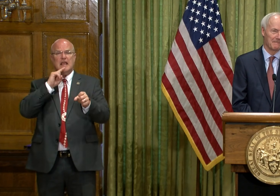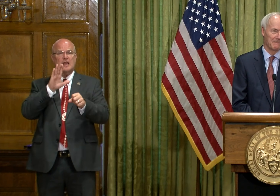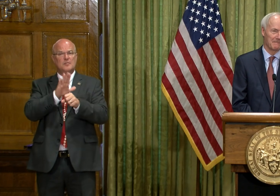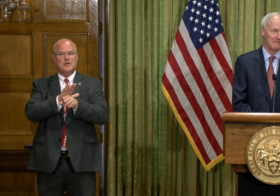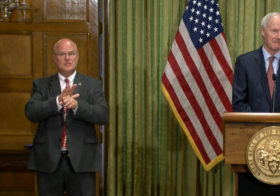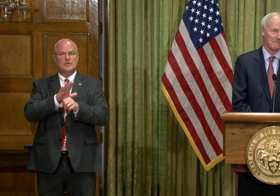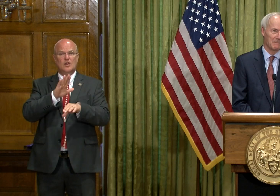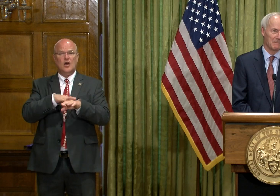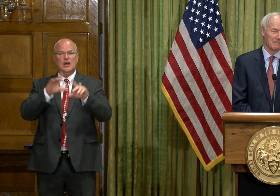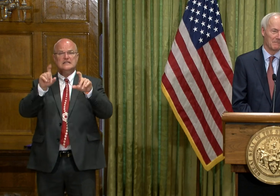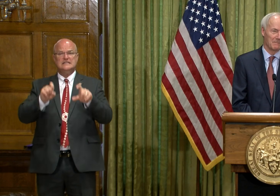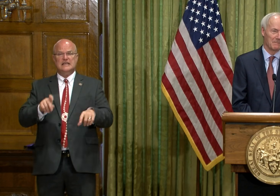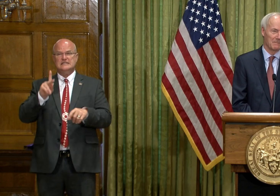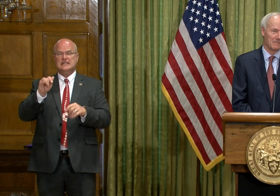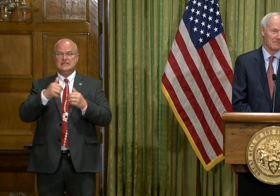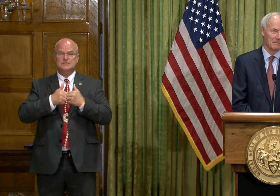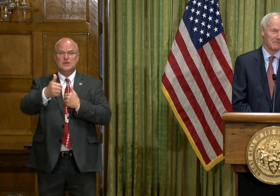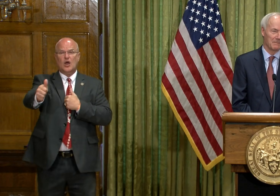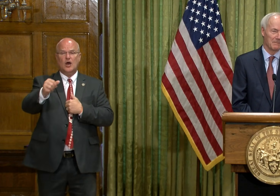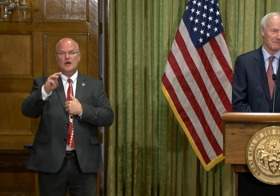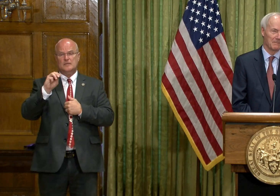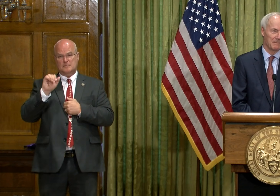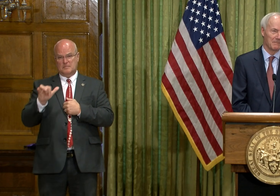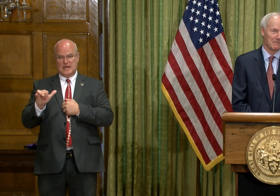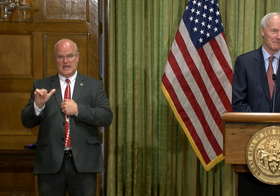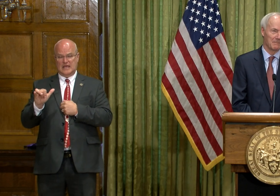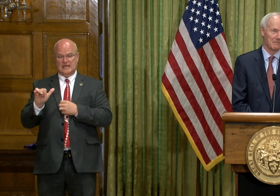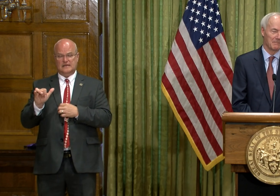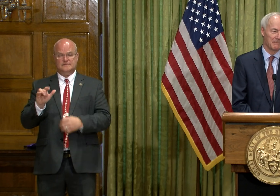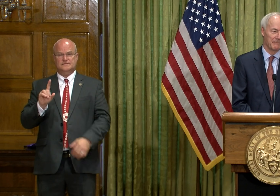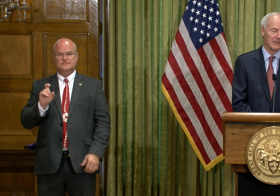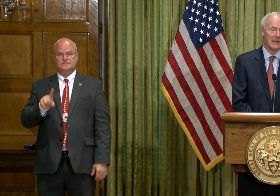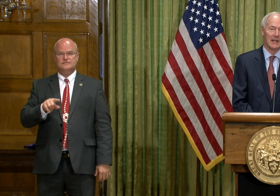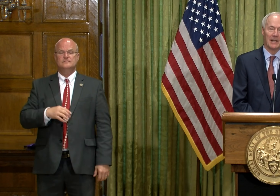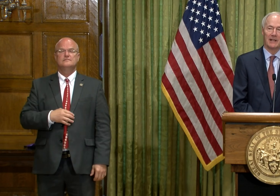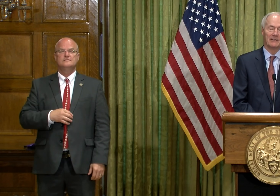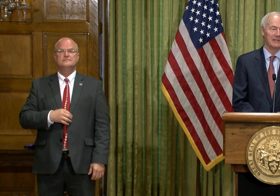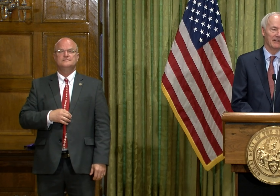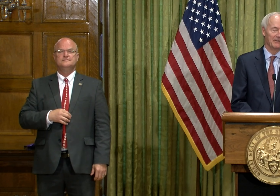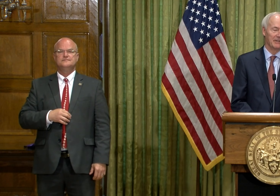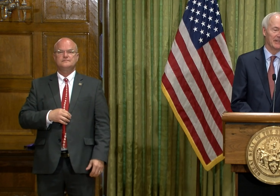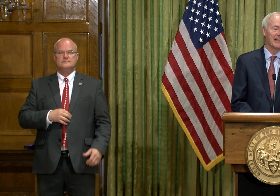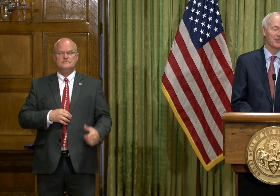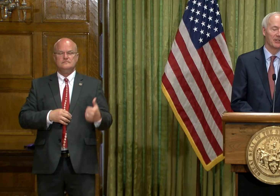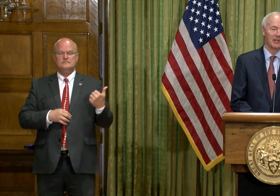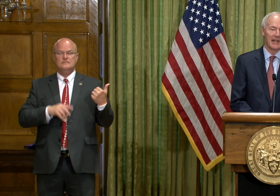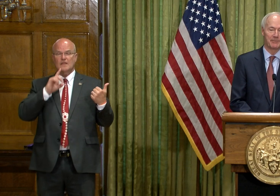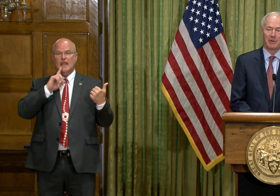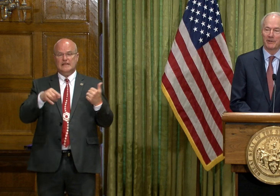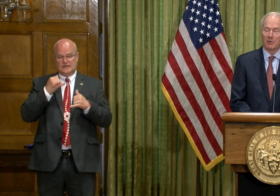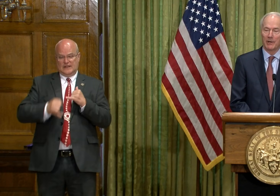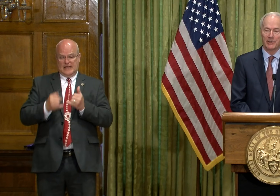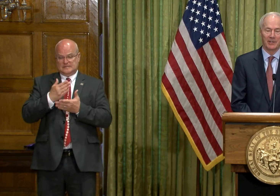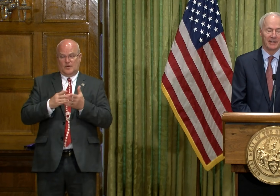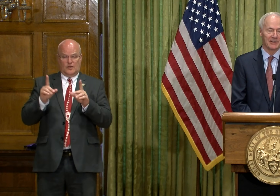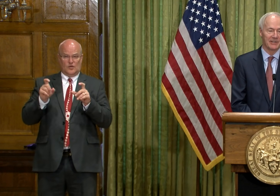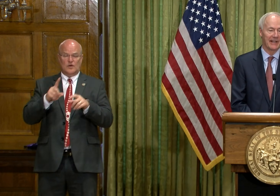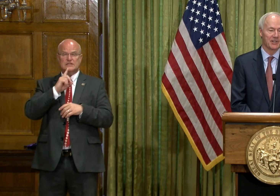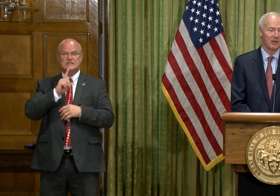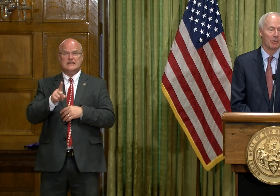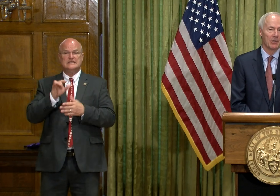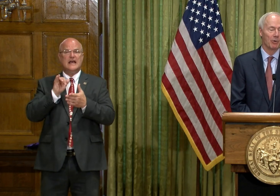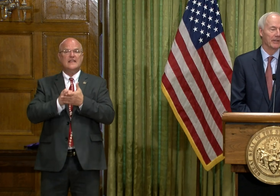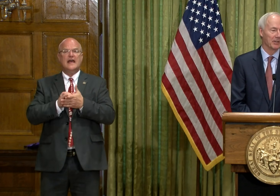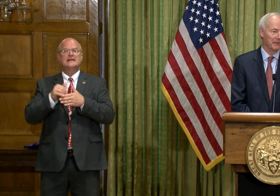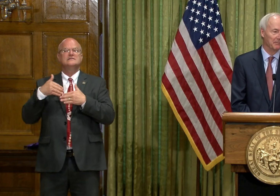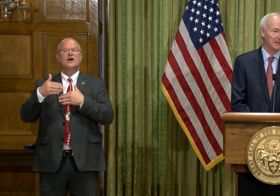commitment on testing kits beyond the month of May? The answer to your last part of the question is